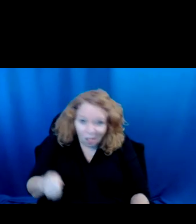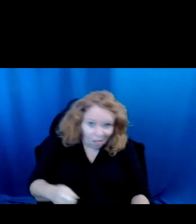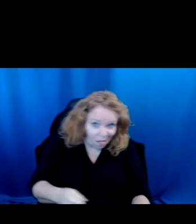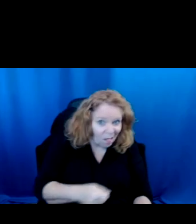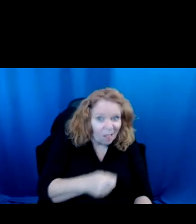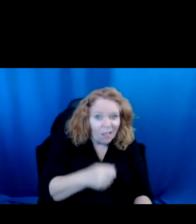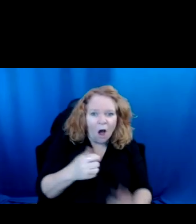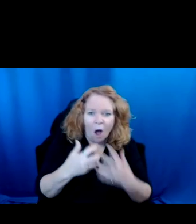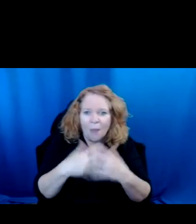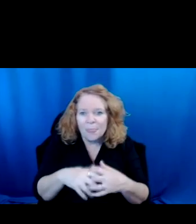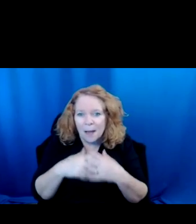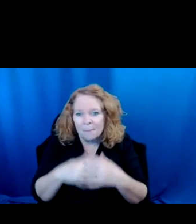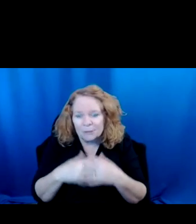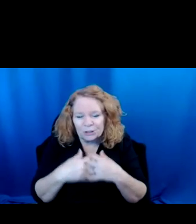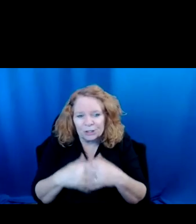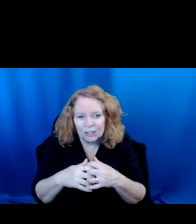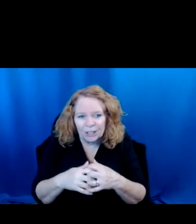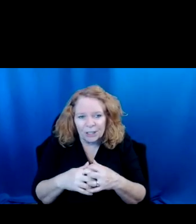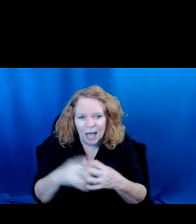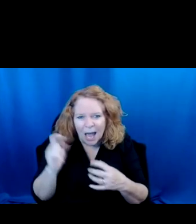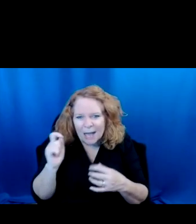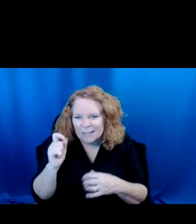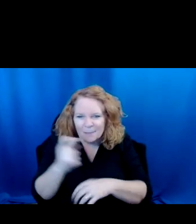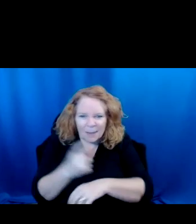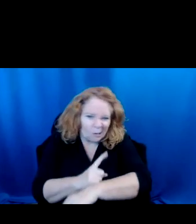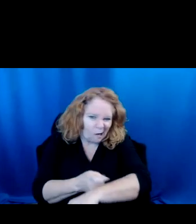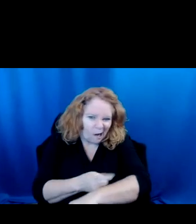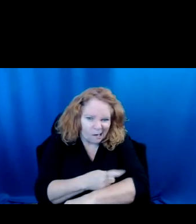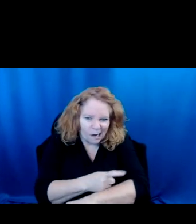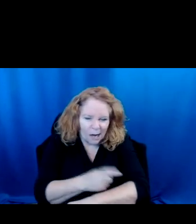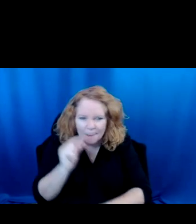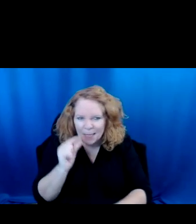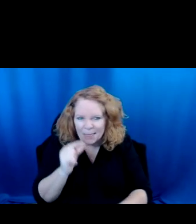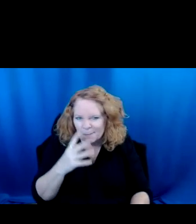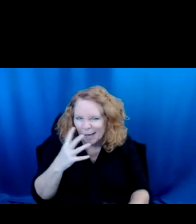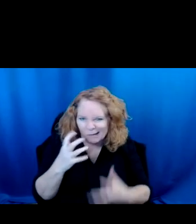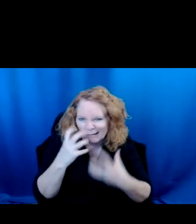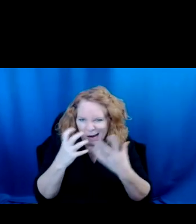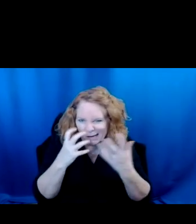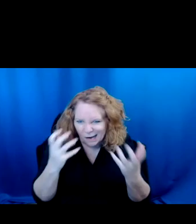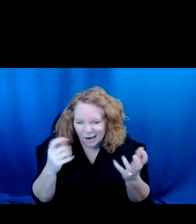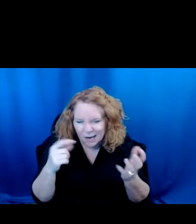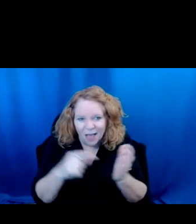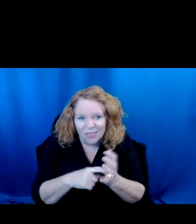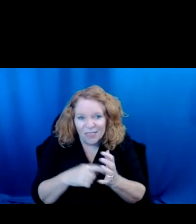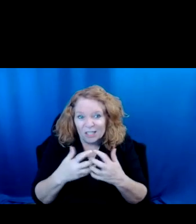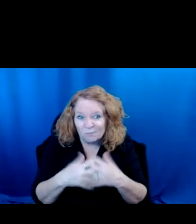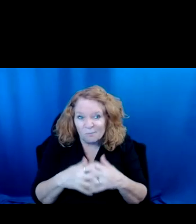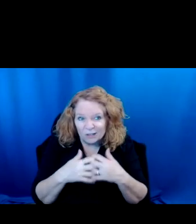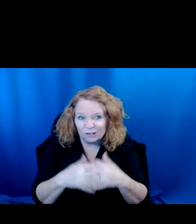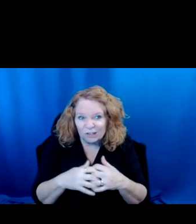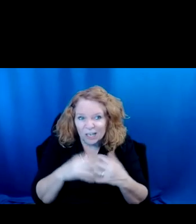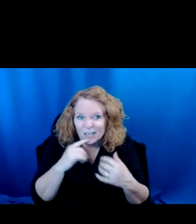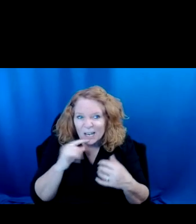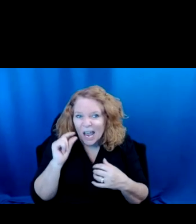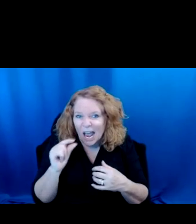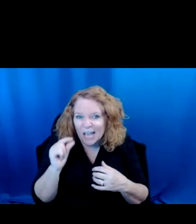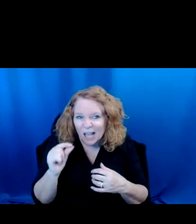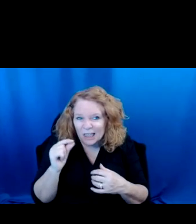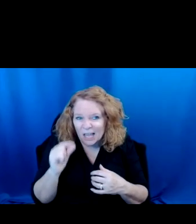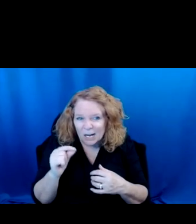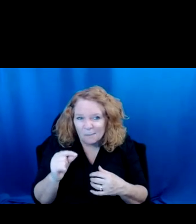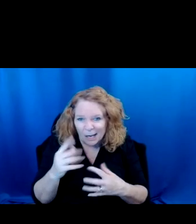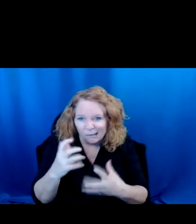machine? As I'm a little bit creaky and I'm a little bit cranky, and this machine is a little bit